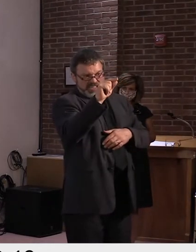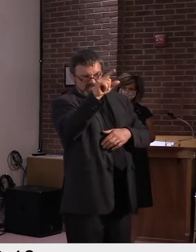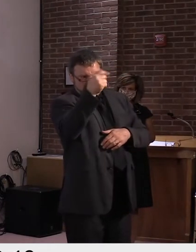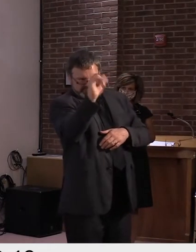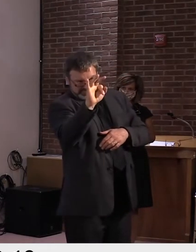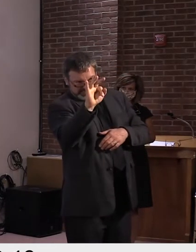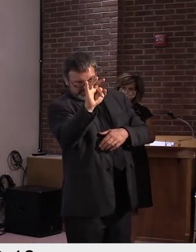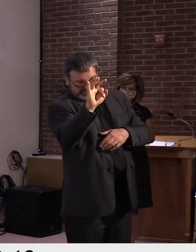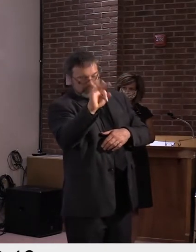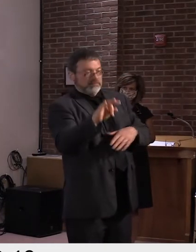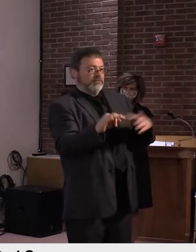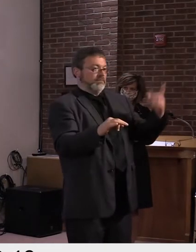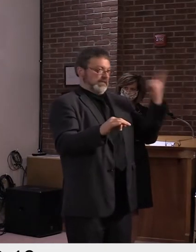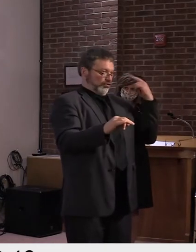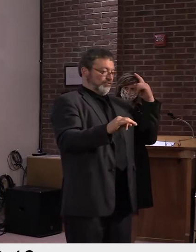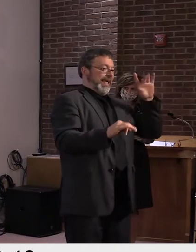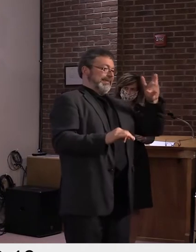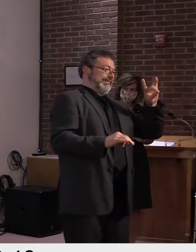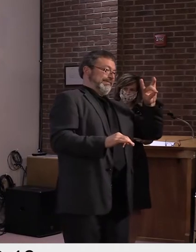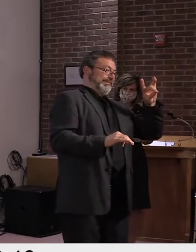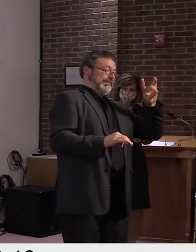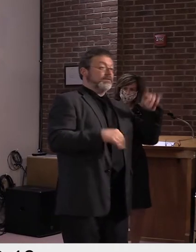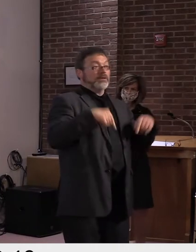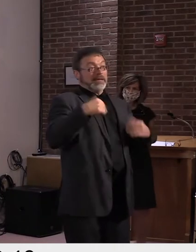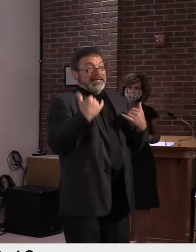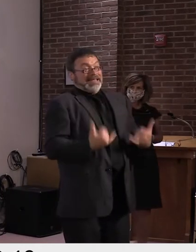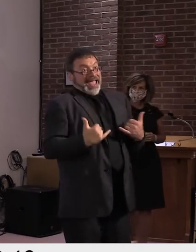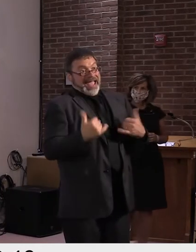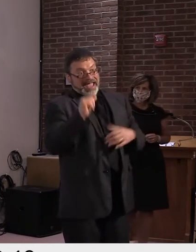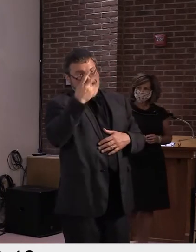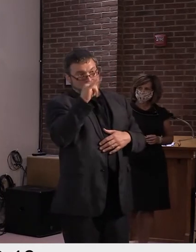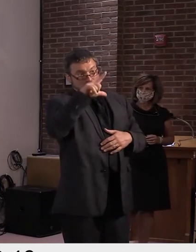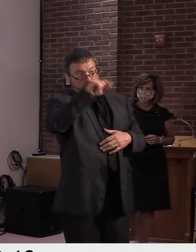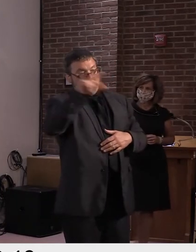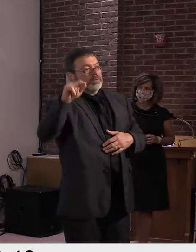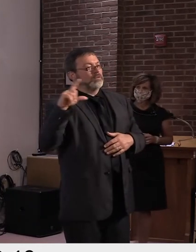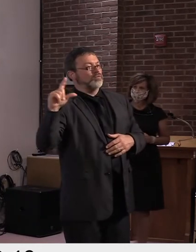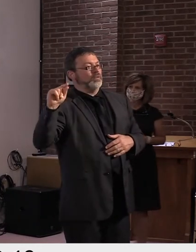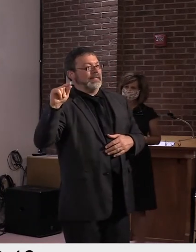sorry I delayed, but I had to get my numbers. So